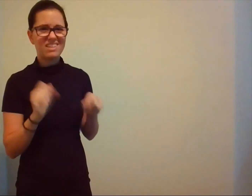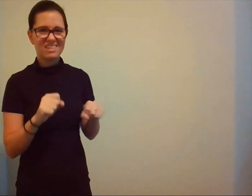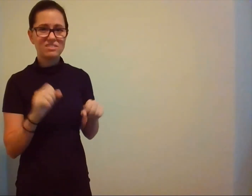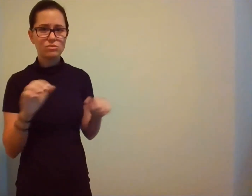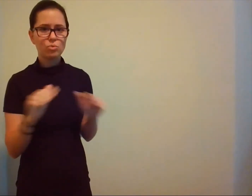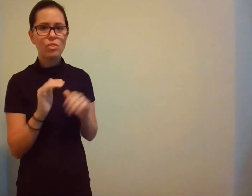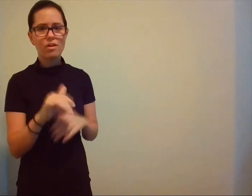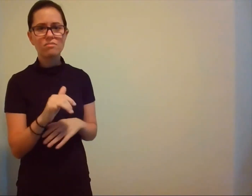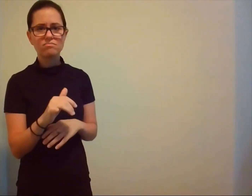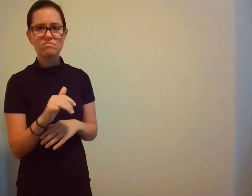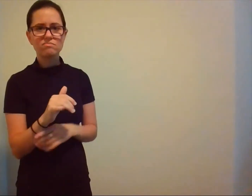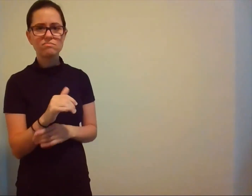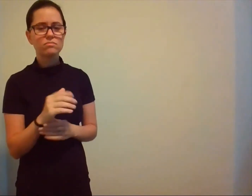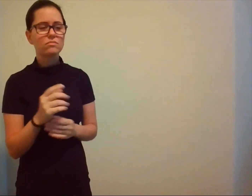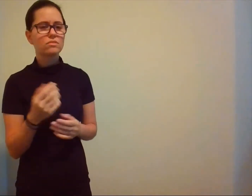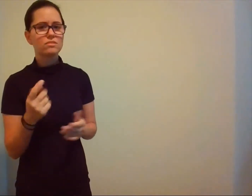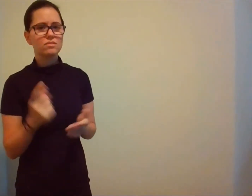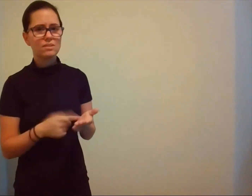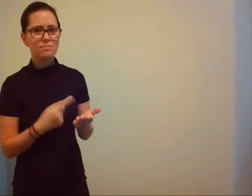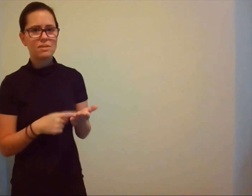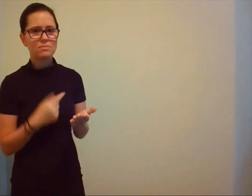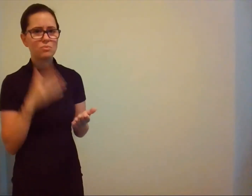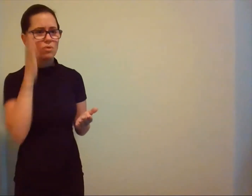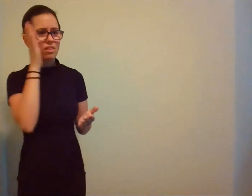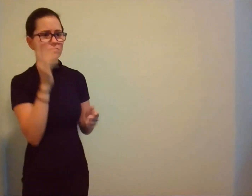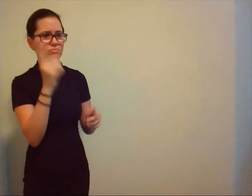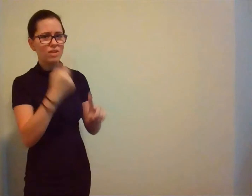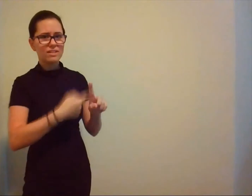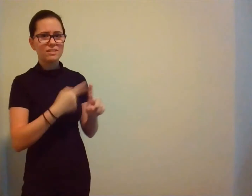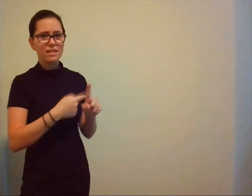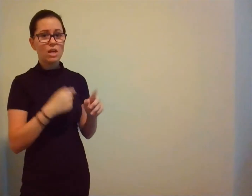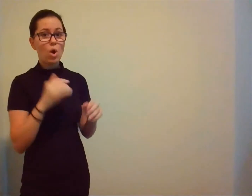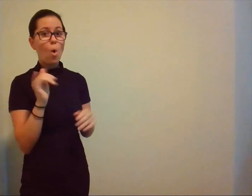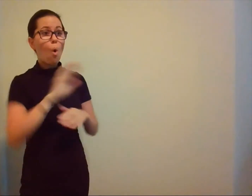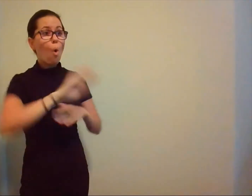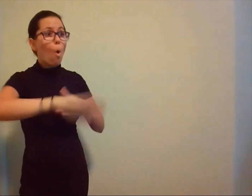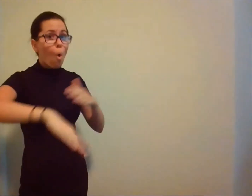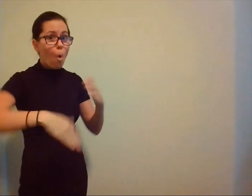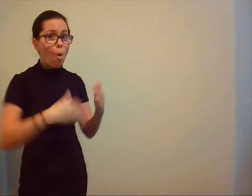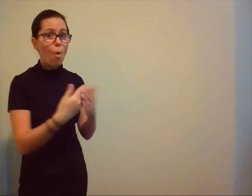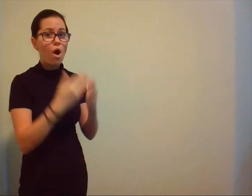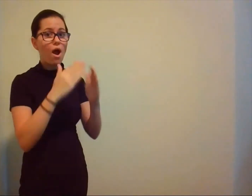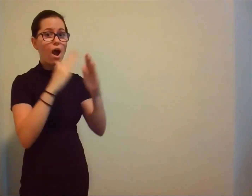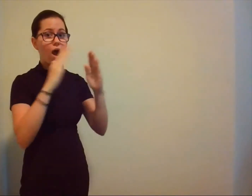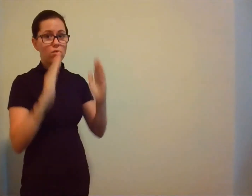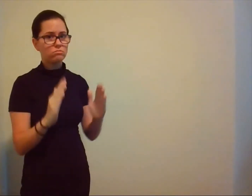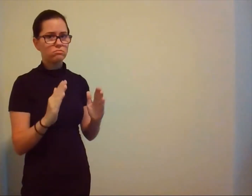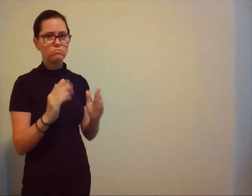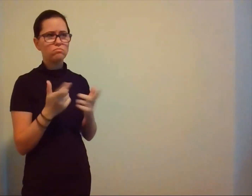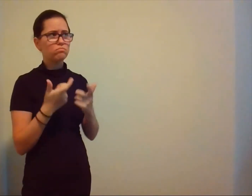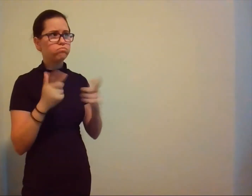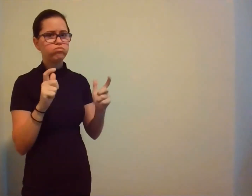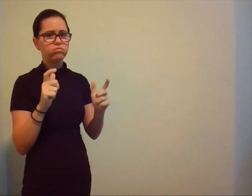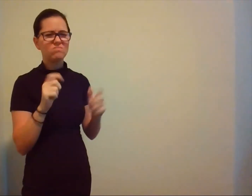whole party. Never done that. And you're not dealing with a lot of people because this is like a private area. Like, so there's not a bunch of people walking by. They say all the beaches are private,